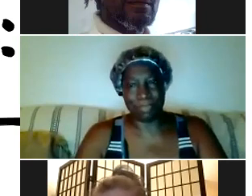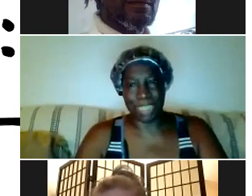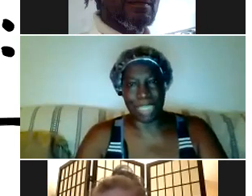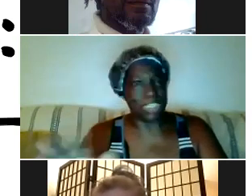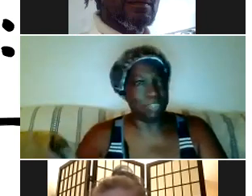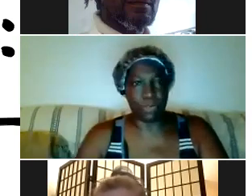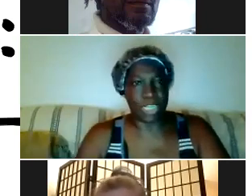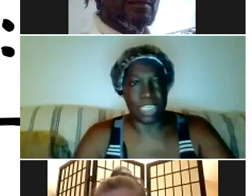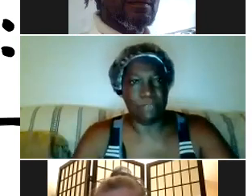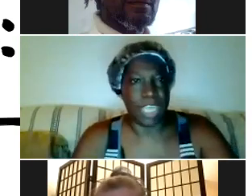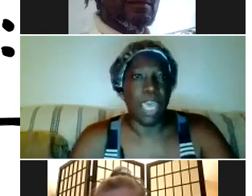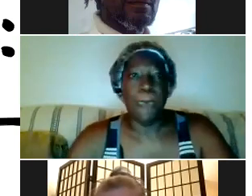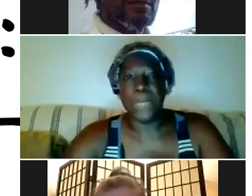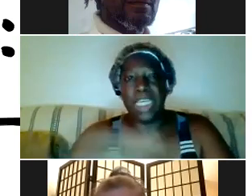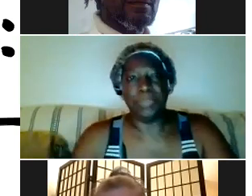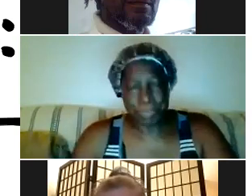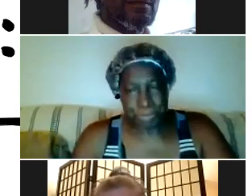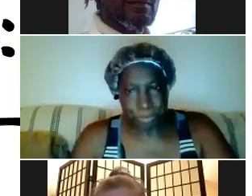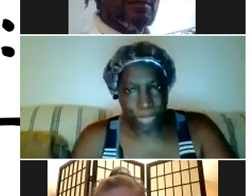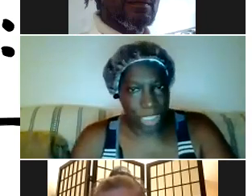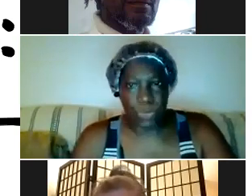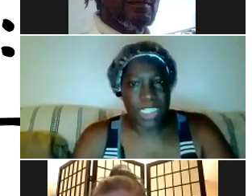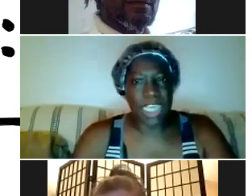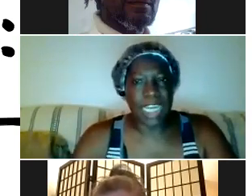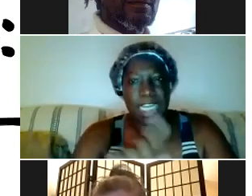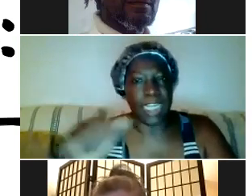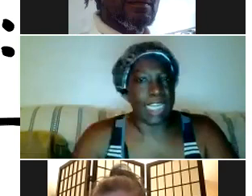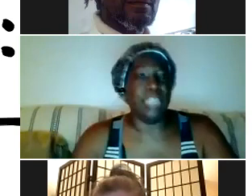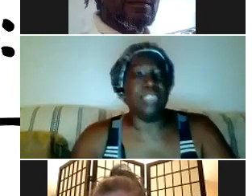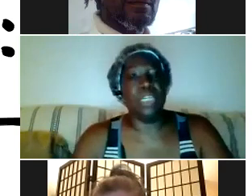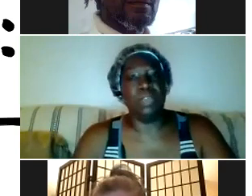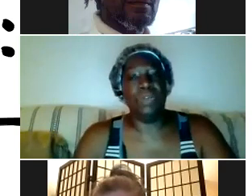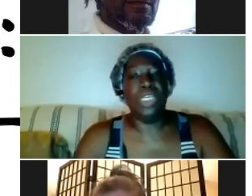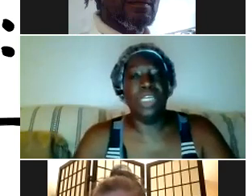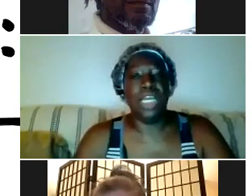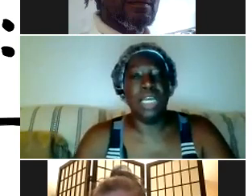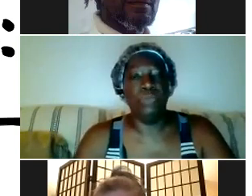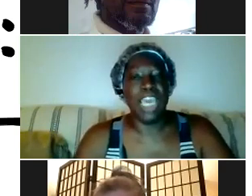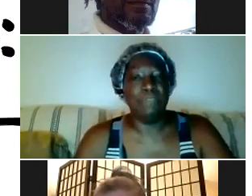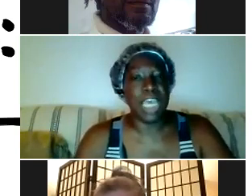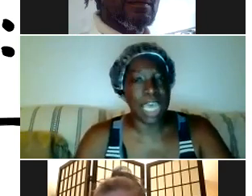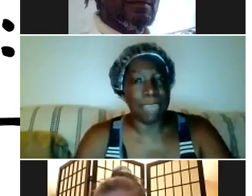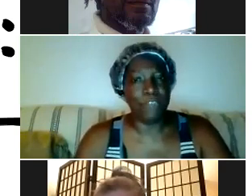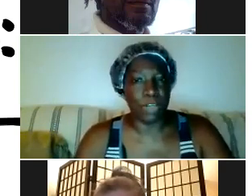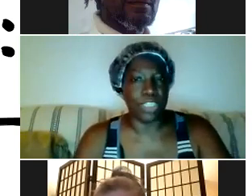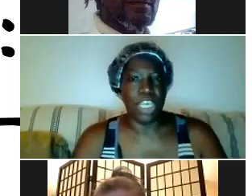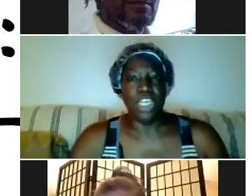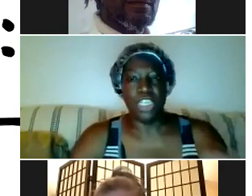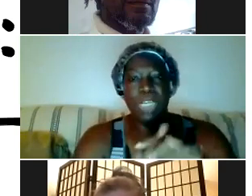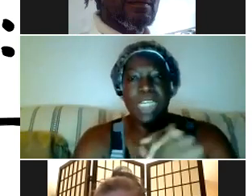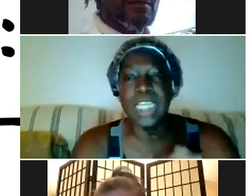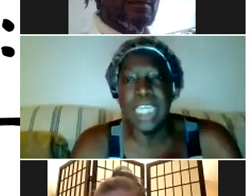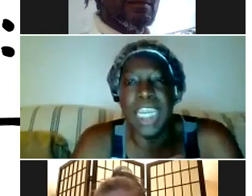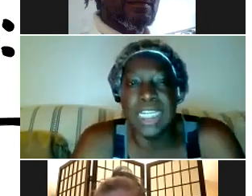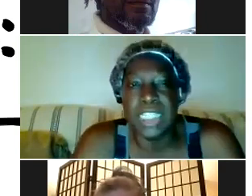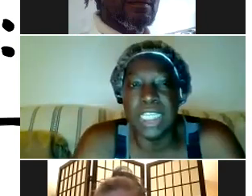that wasn't even a correct sign for that. But you wouldn't sign it like that. So we have time first. So